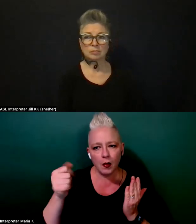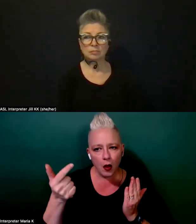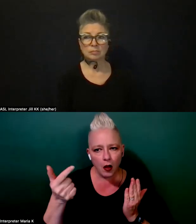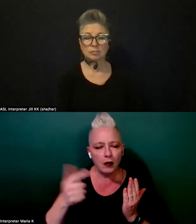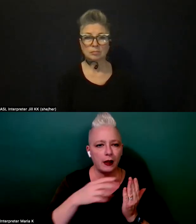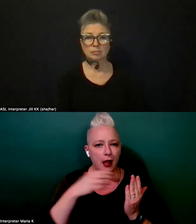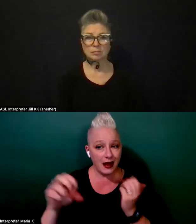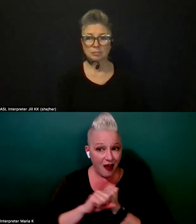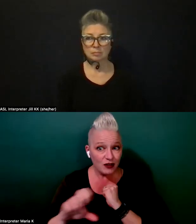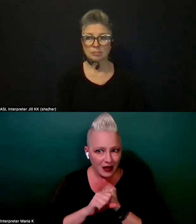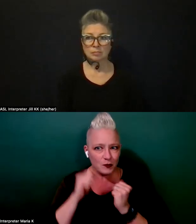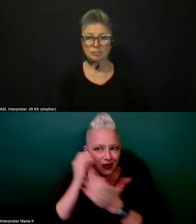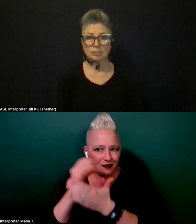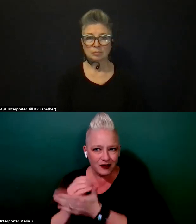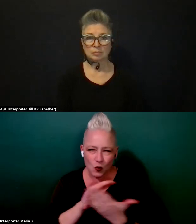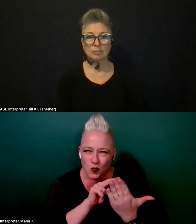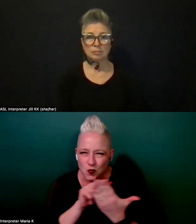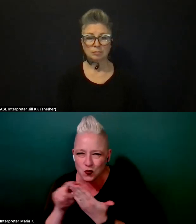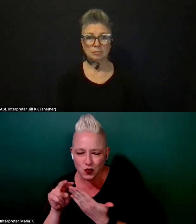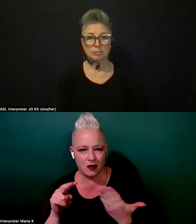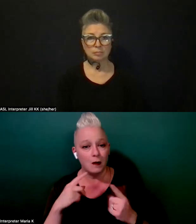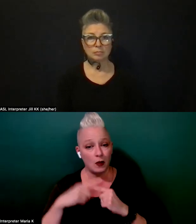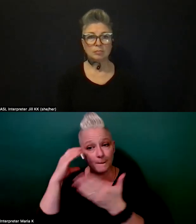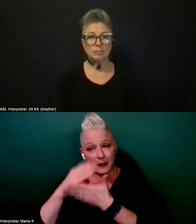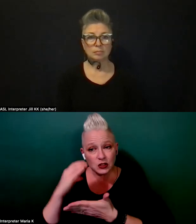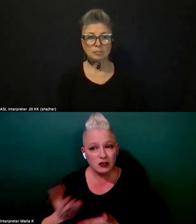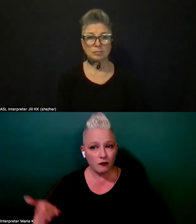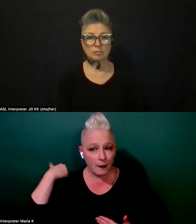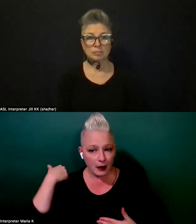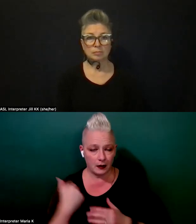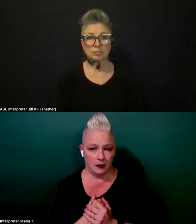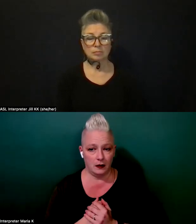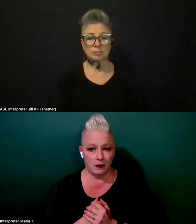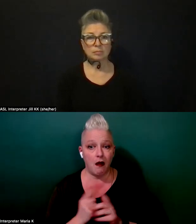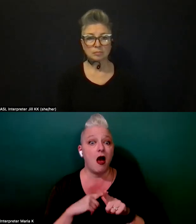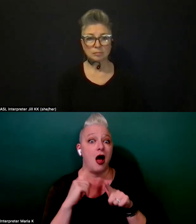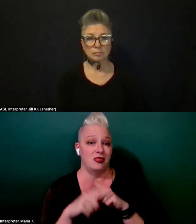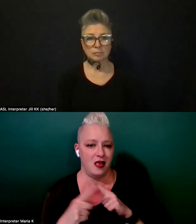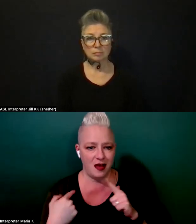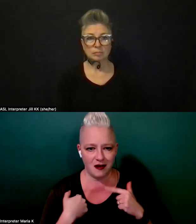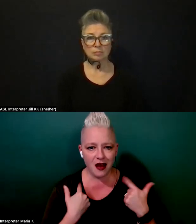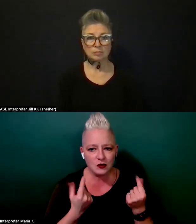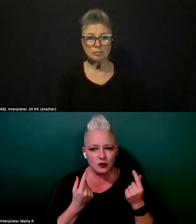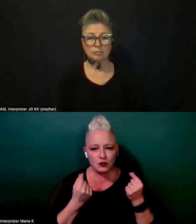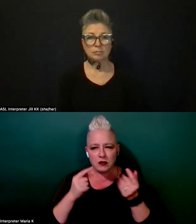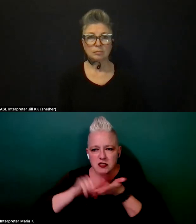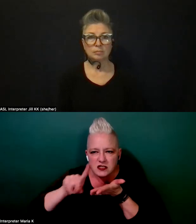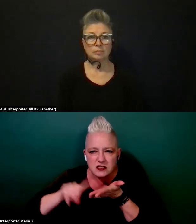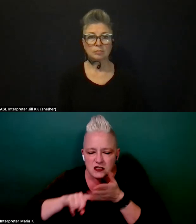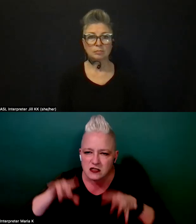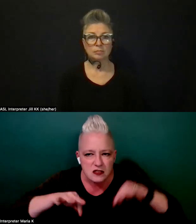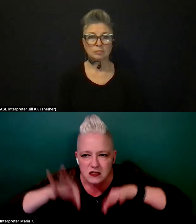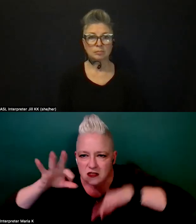have illustrations, as well as photos. And then I get into digging and finding things